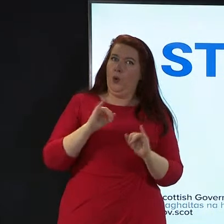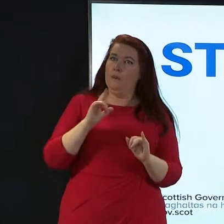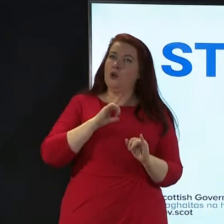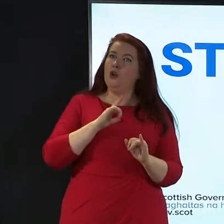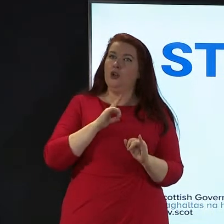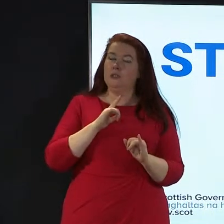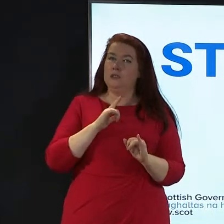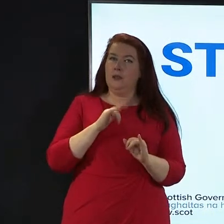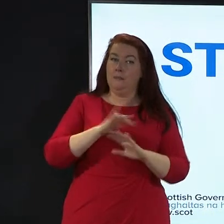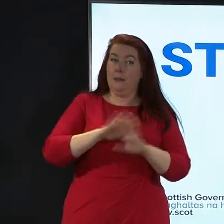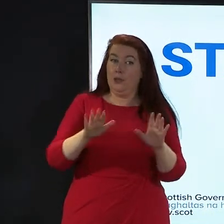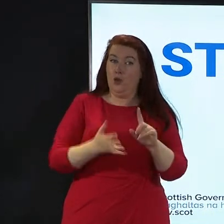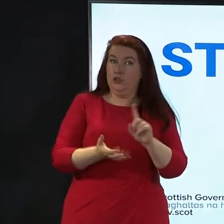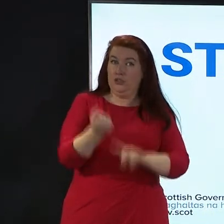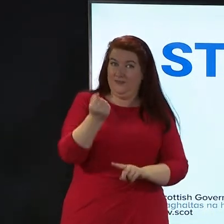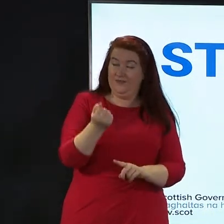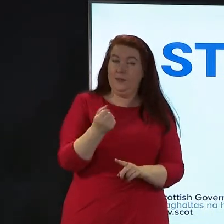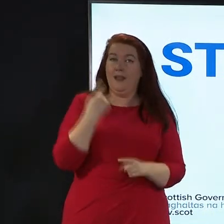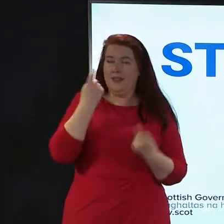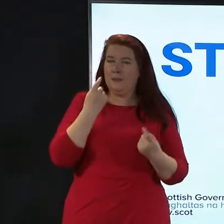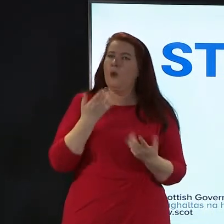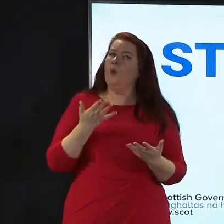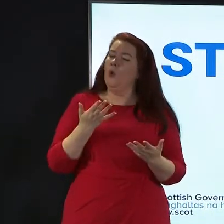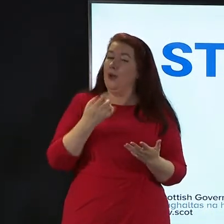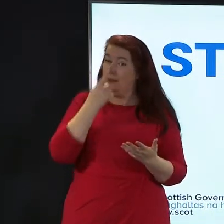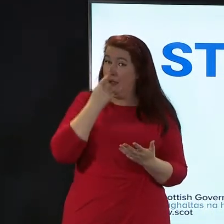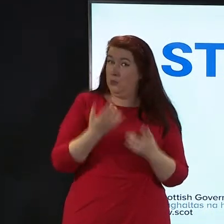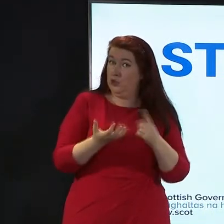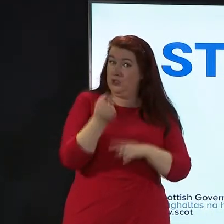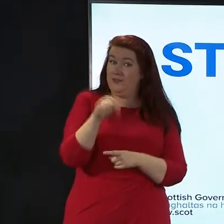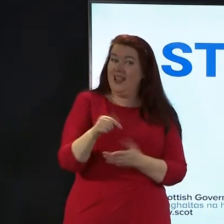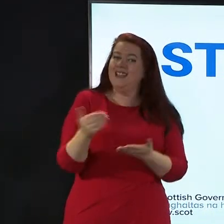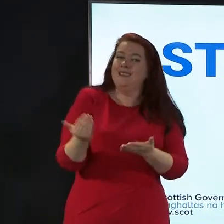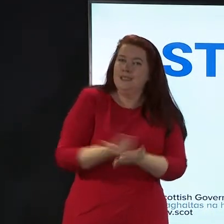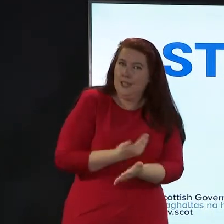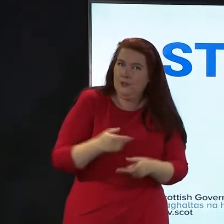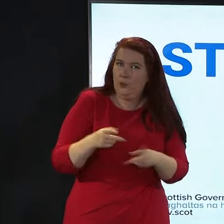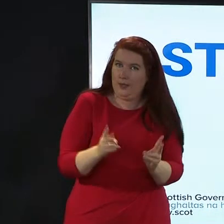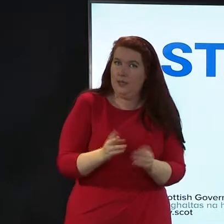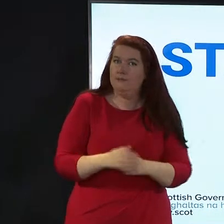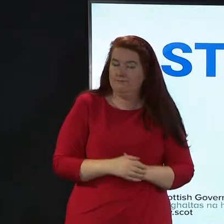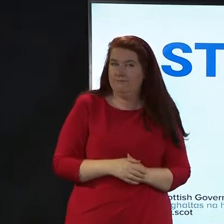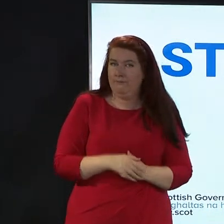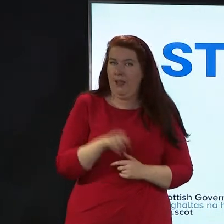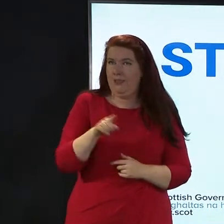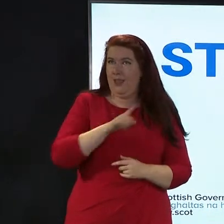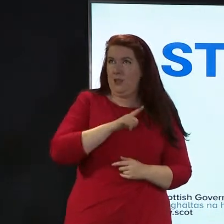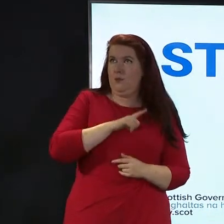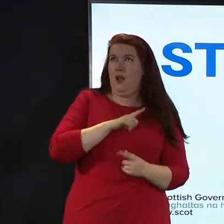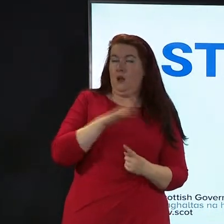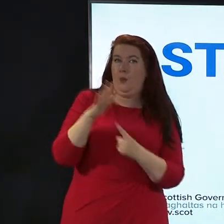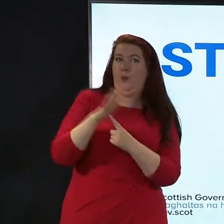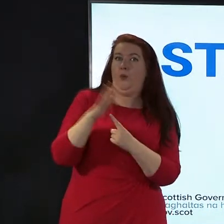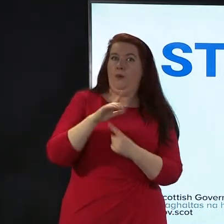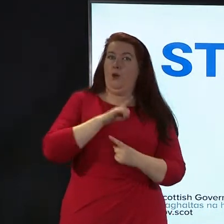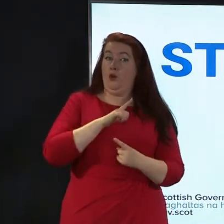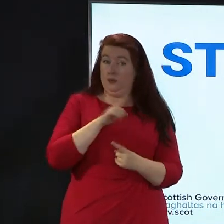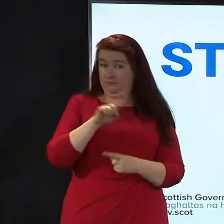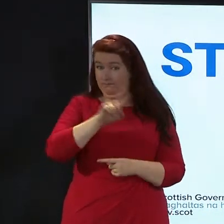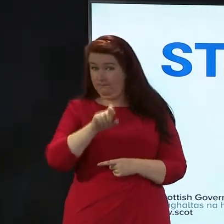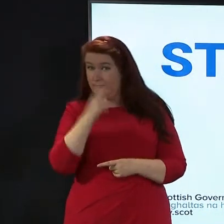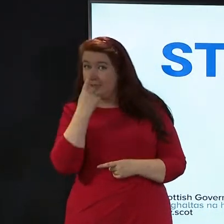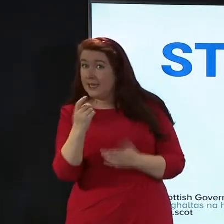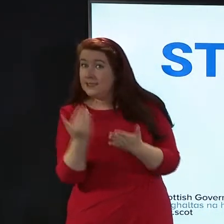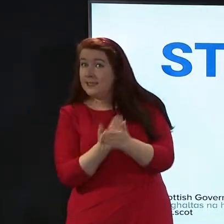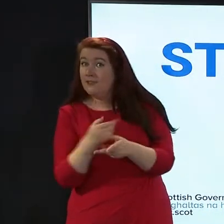milestones. What I'm talking about, it's critical in the sense of how safely do we get to those milestones? So that's my sort of view at the moment.